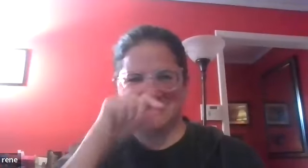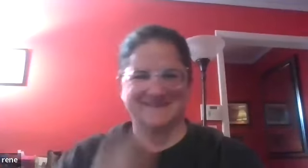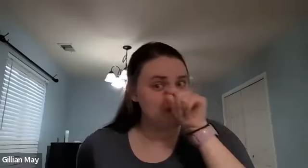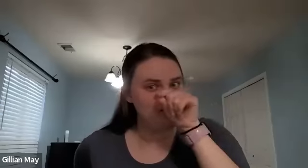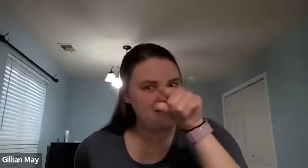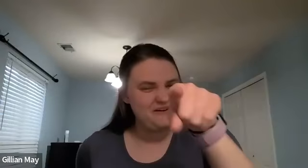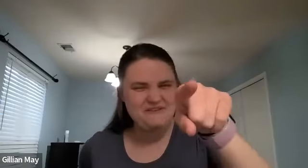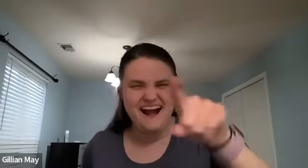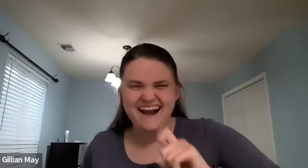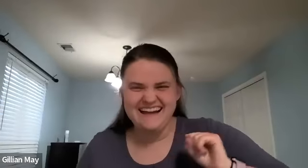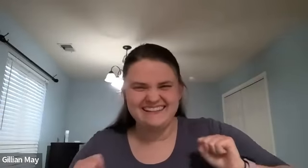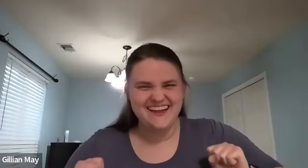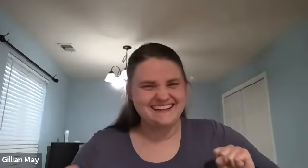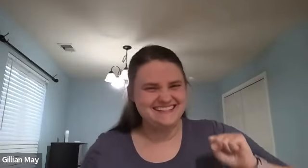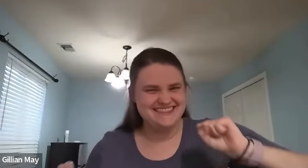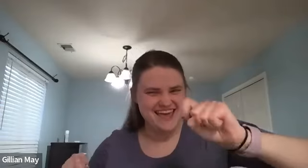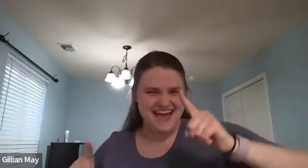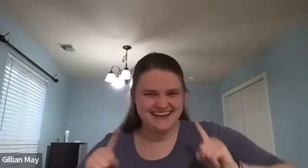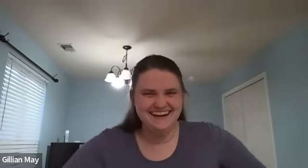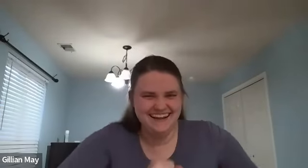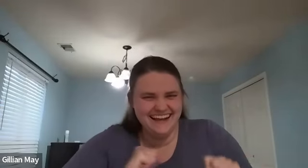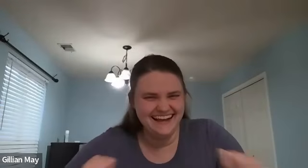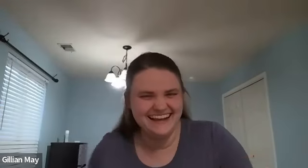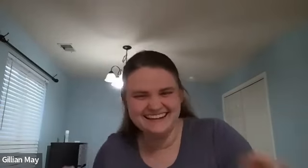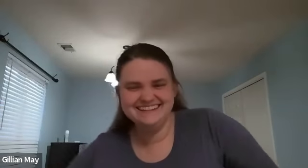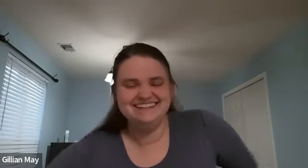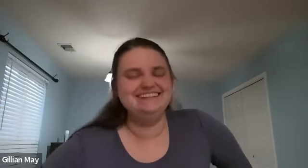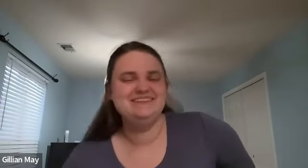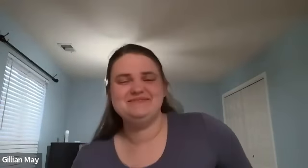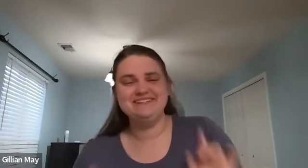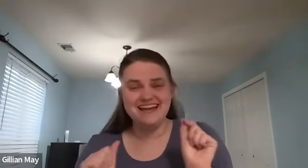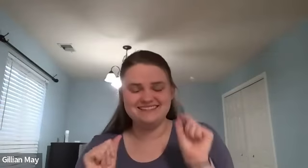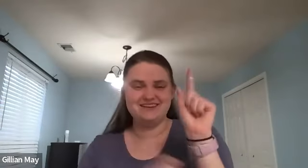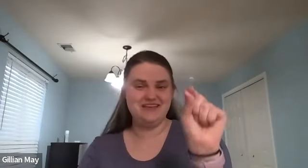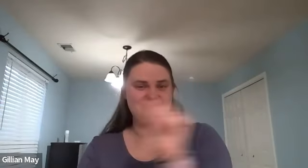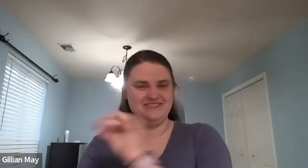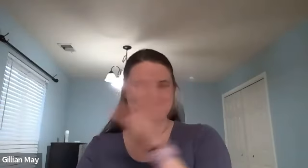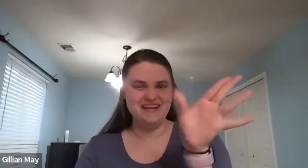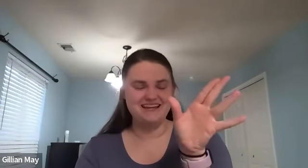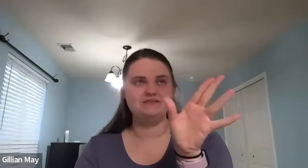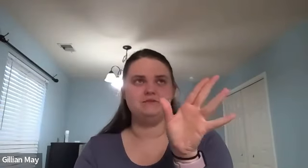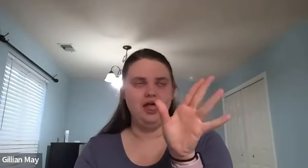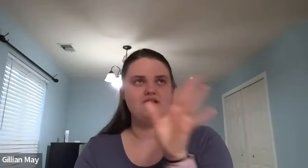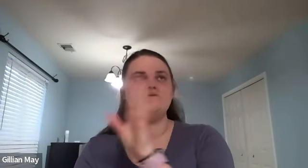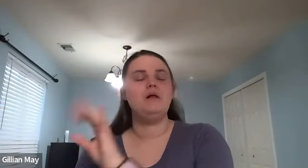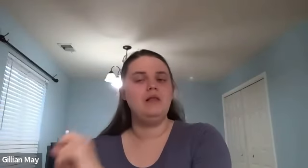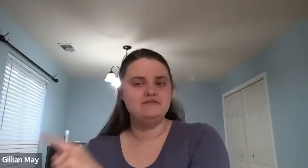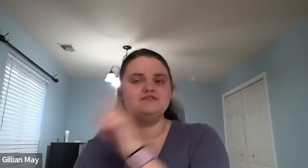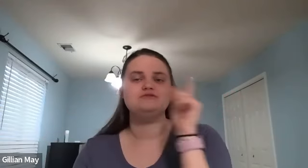you go. I liked that. But yes, so yeah, there's 11